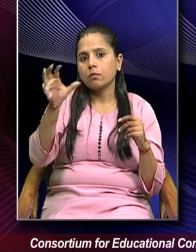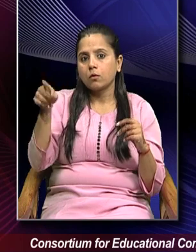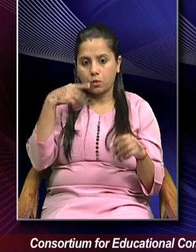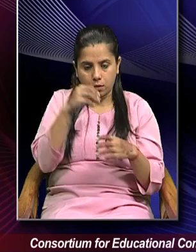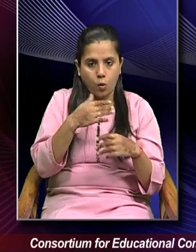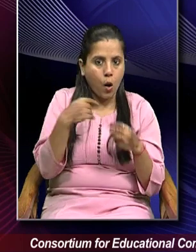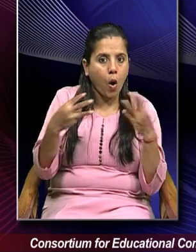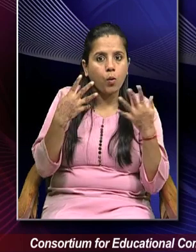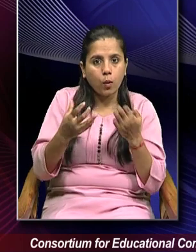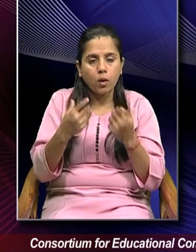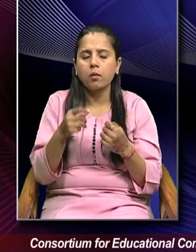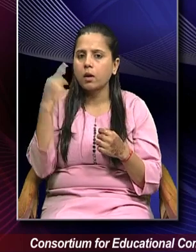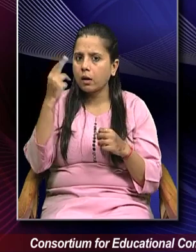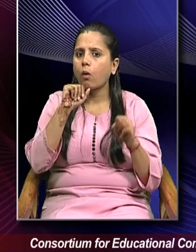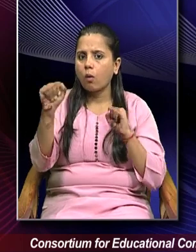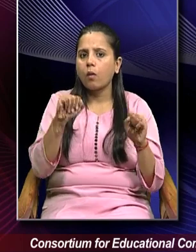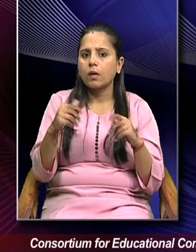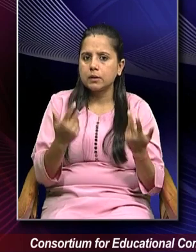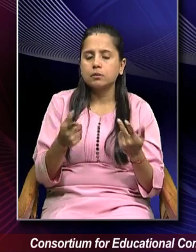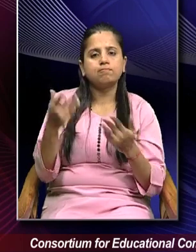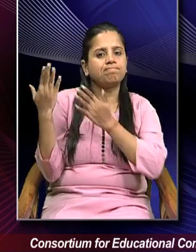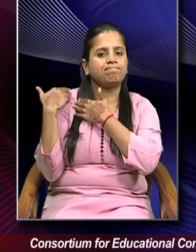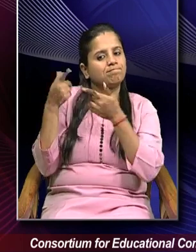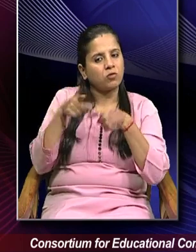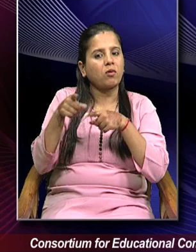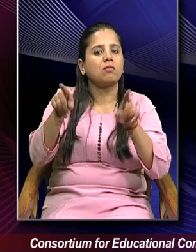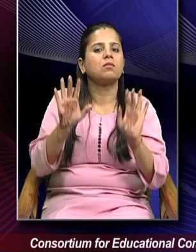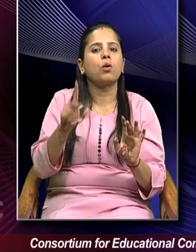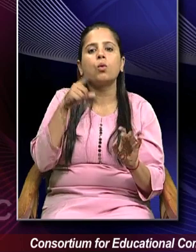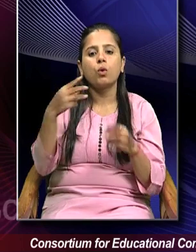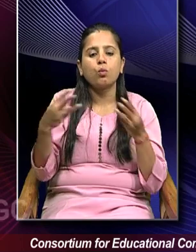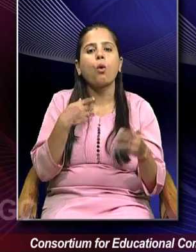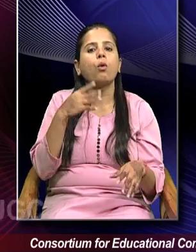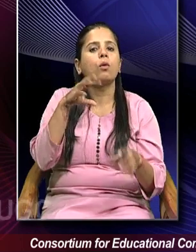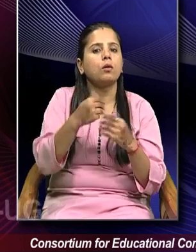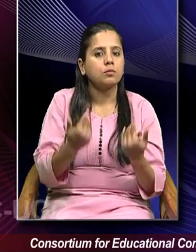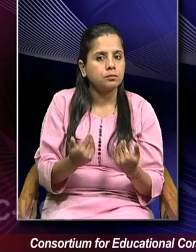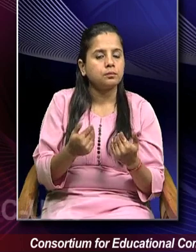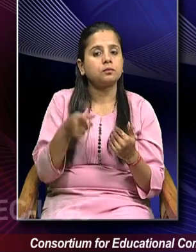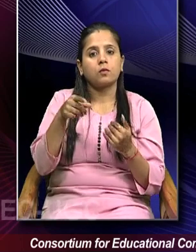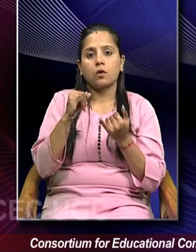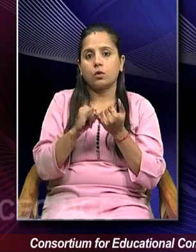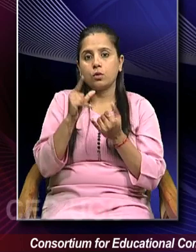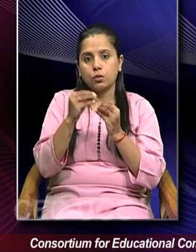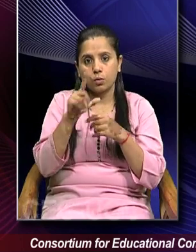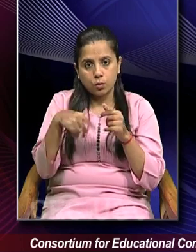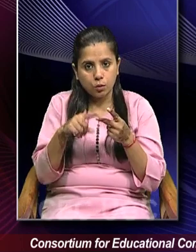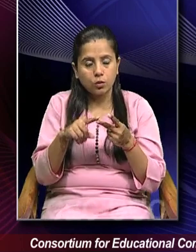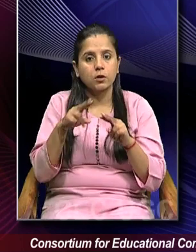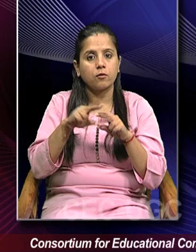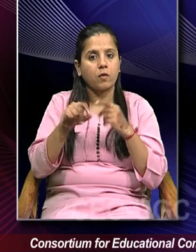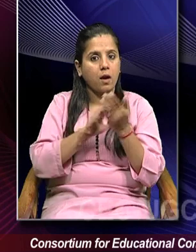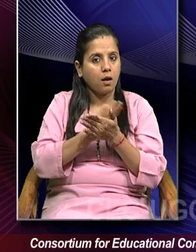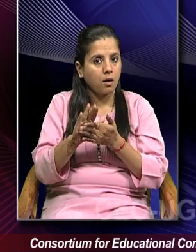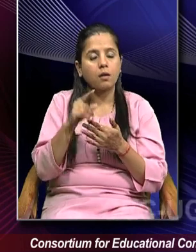in the war, they were held responsible for it. So, Gooch and Fay, both of them, they